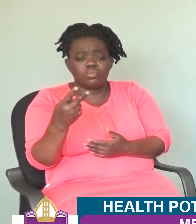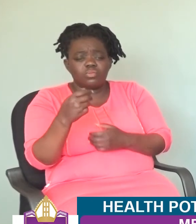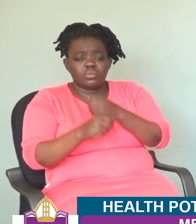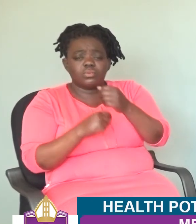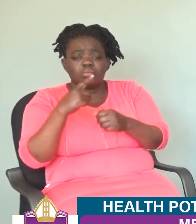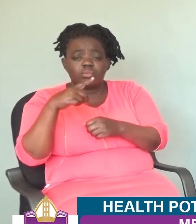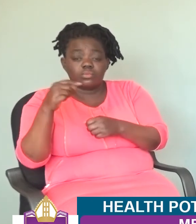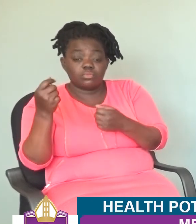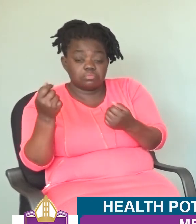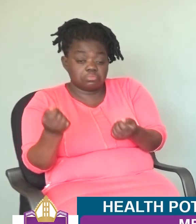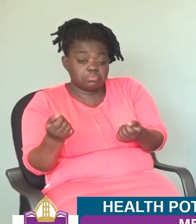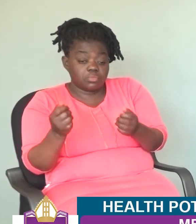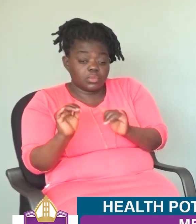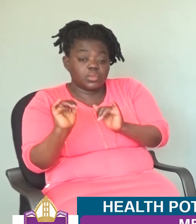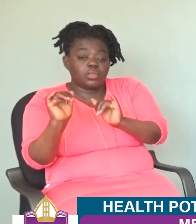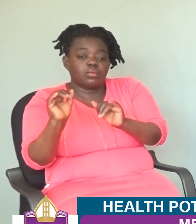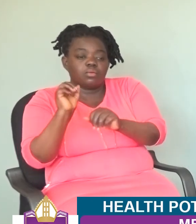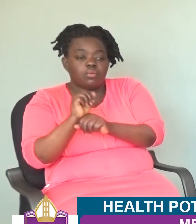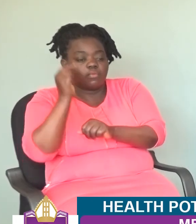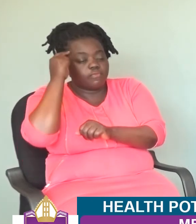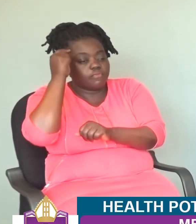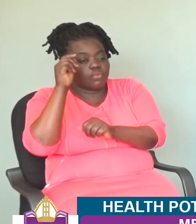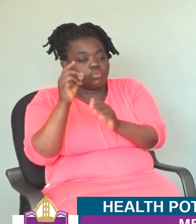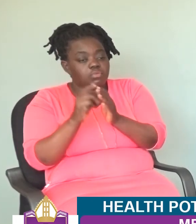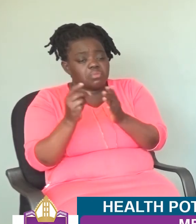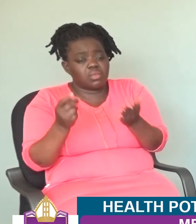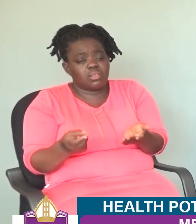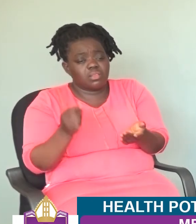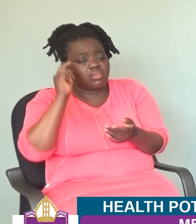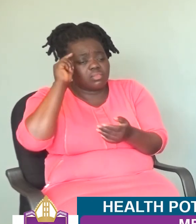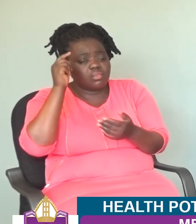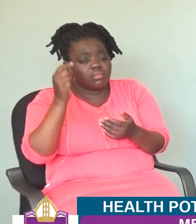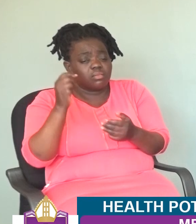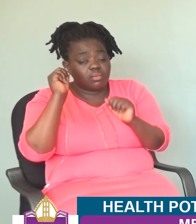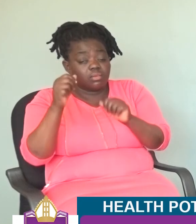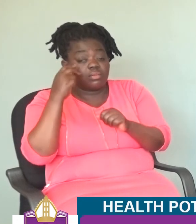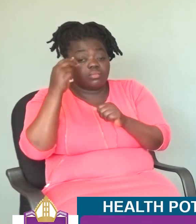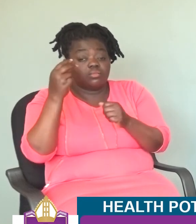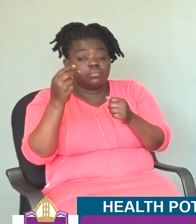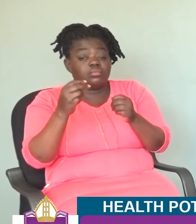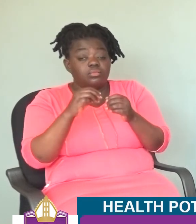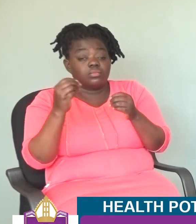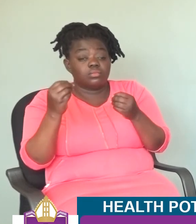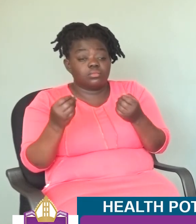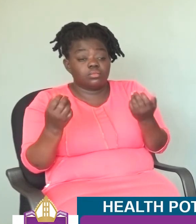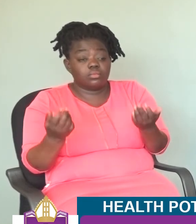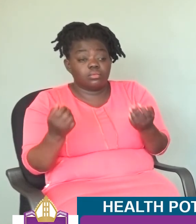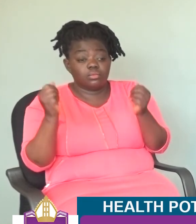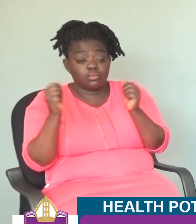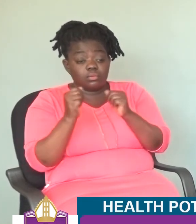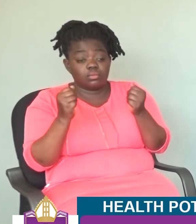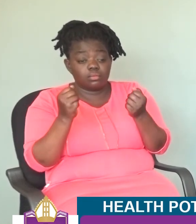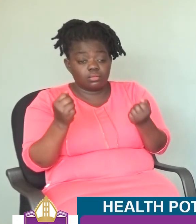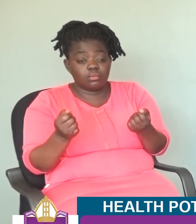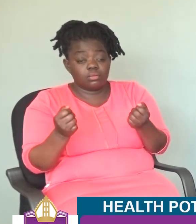the child's vision is good. Not assume that because they can see things, the child's vision is good. There's a small disease which we call defect. We